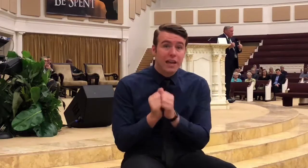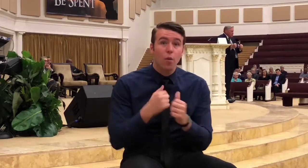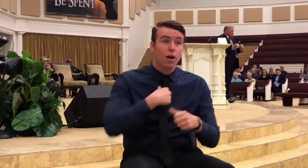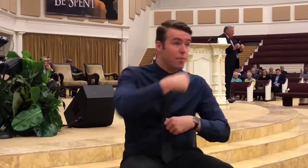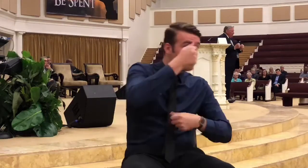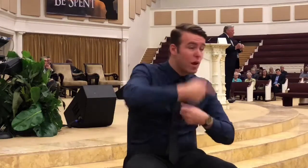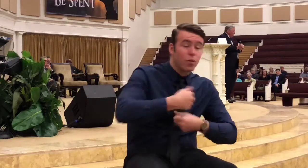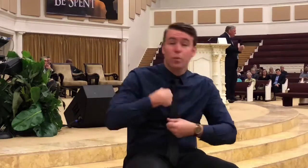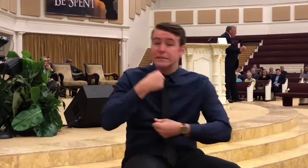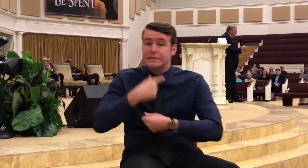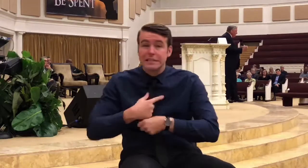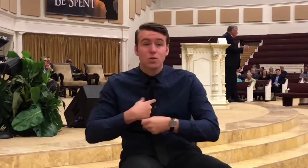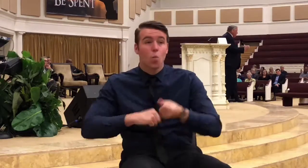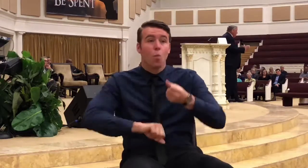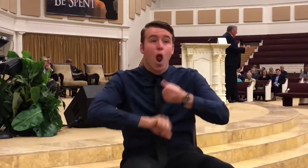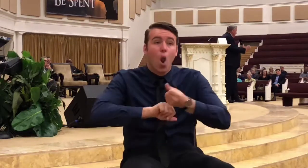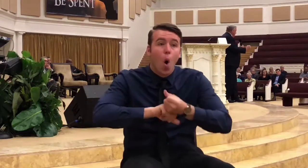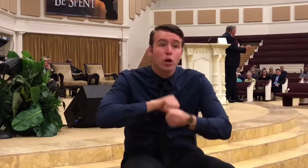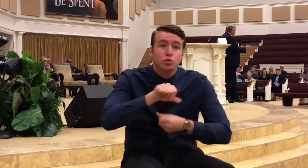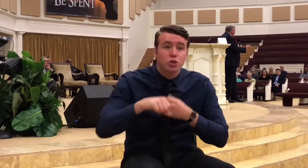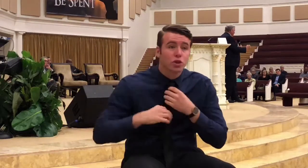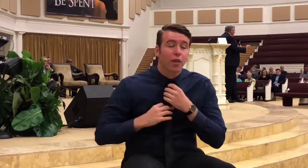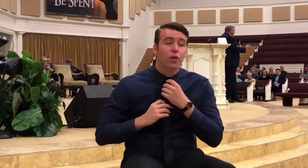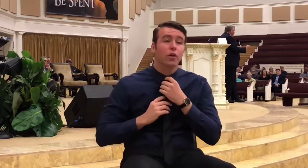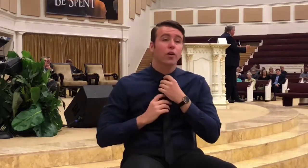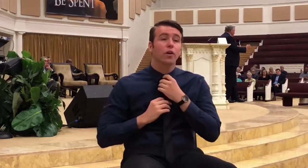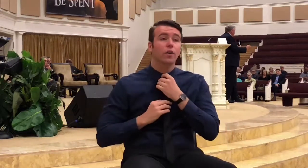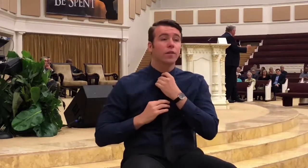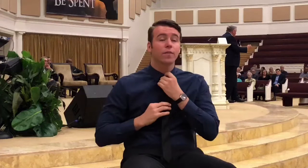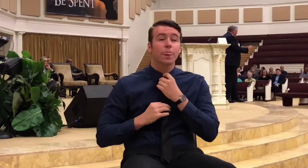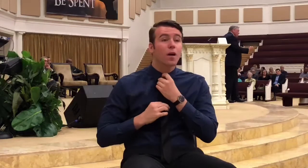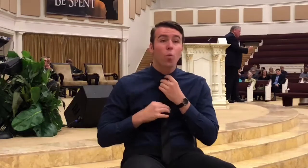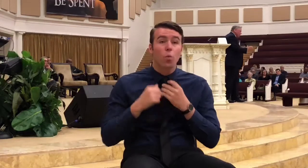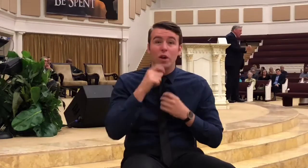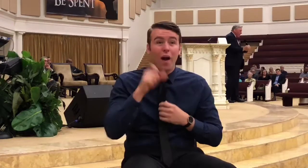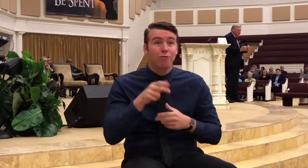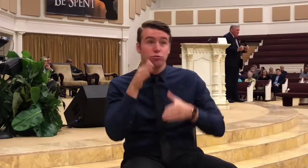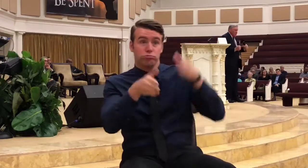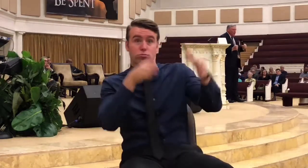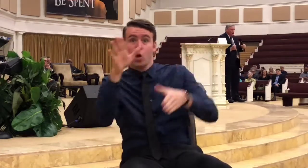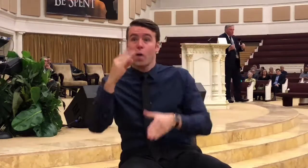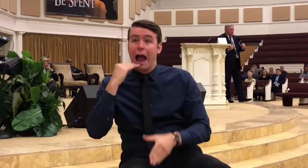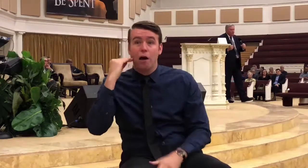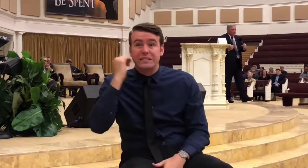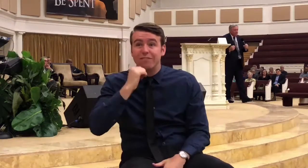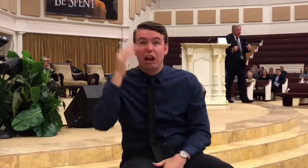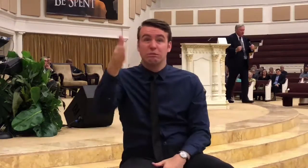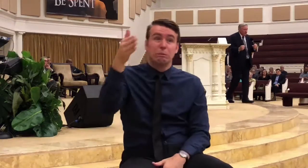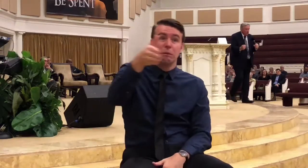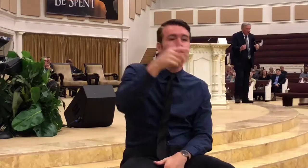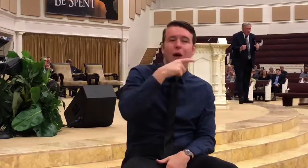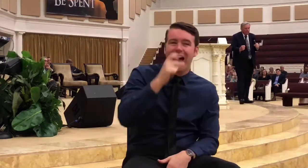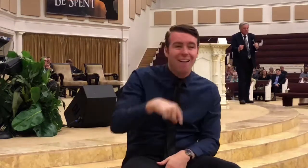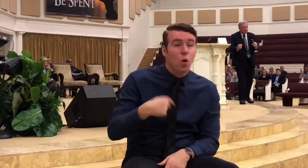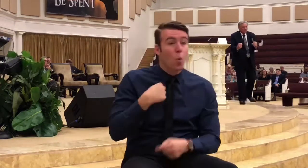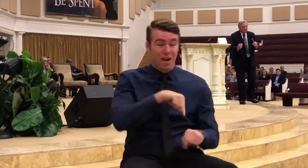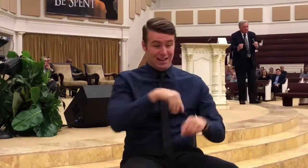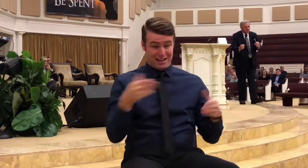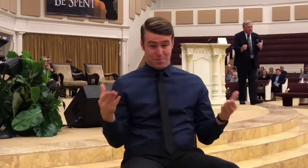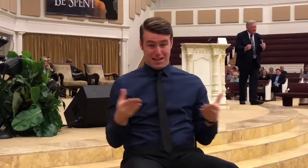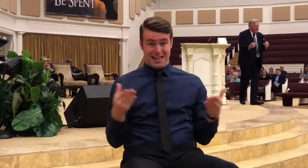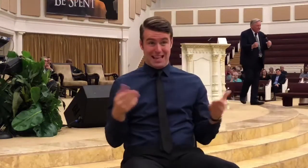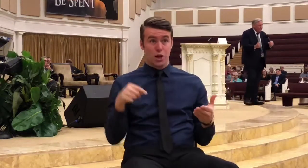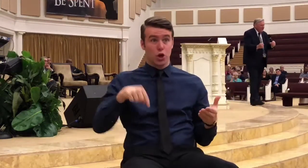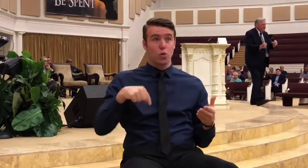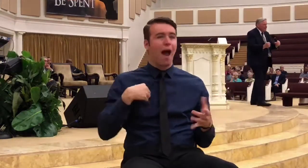and we're sisters, and we're loyal to one another. And we don't have to be in each other's house every day. When we come to the house of God, there is a